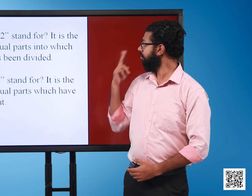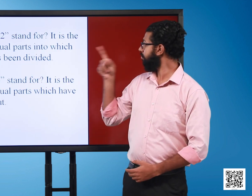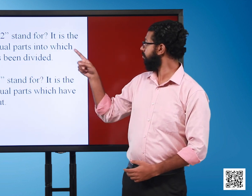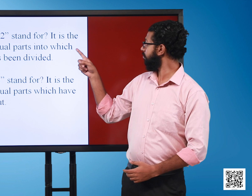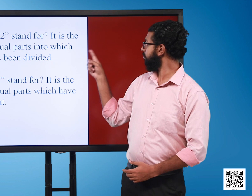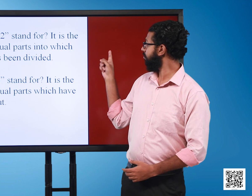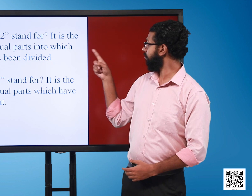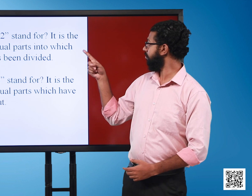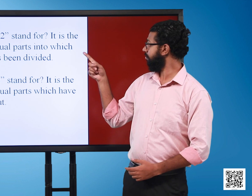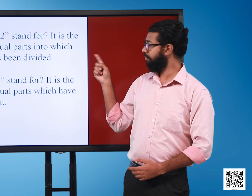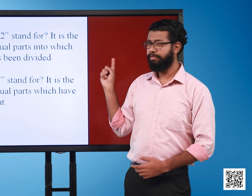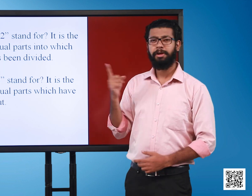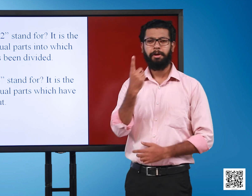What does 12 stand for?